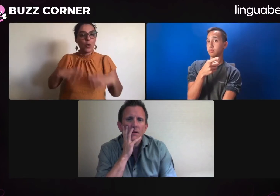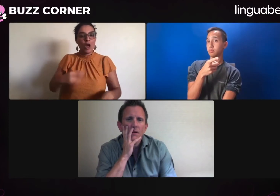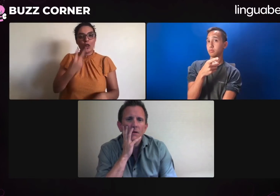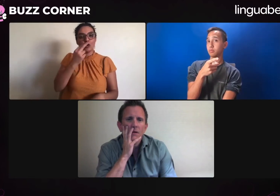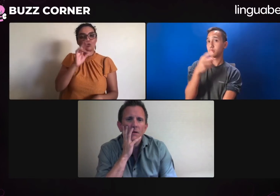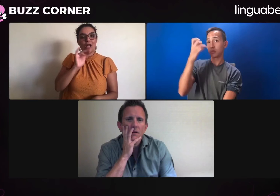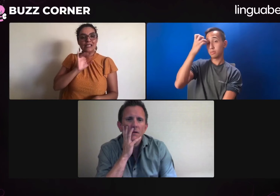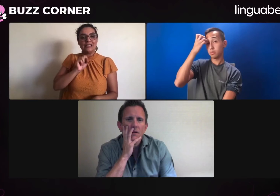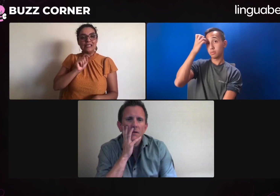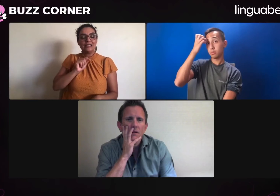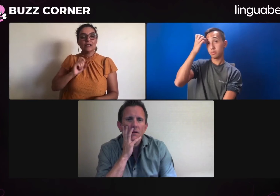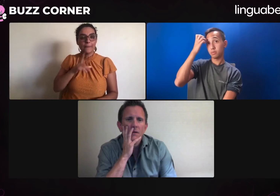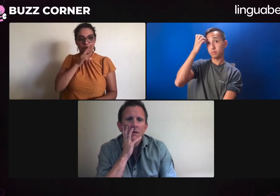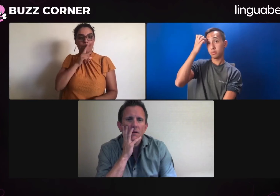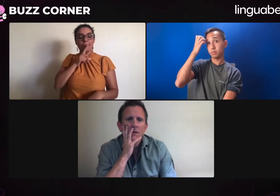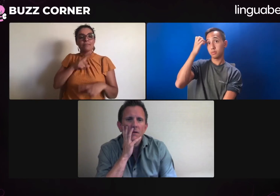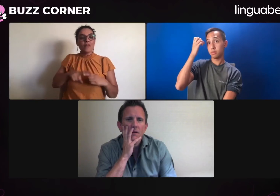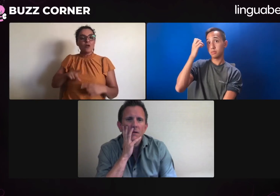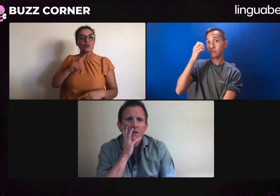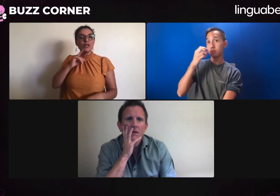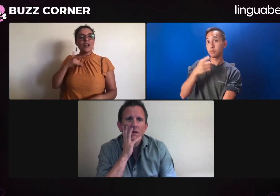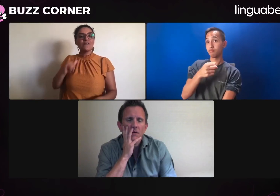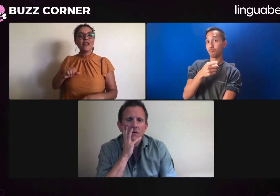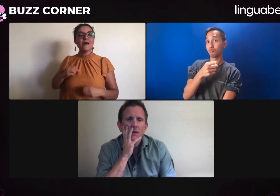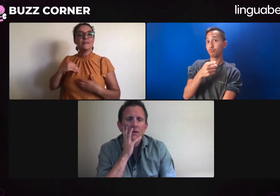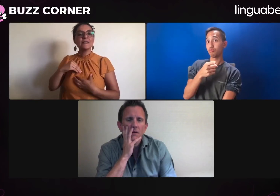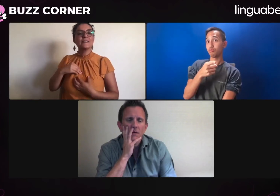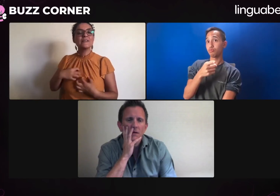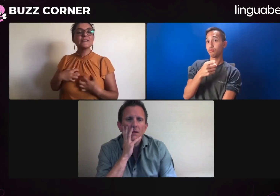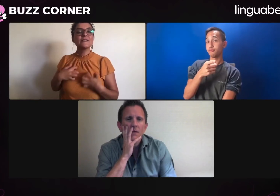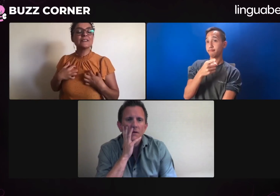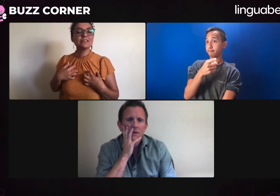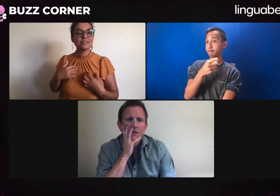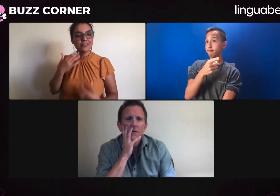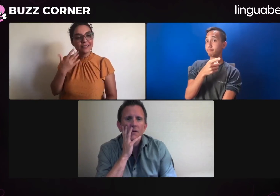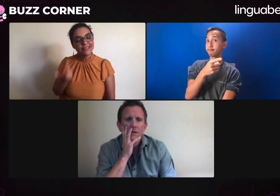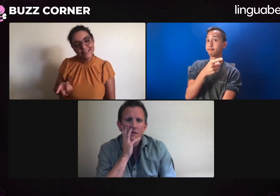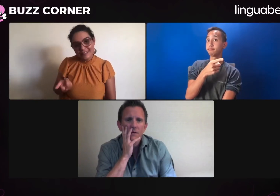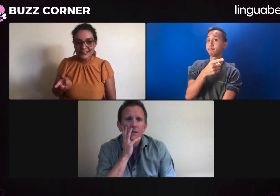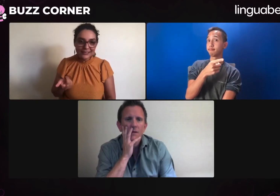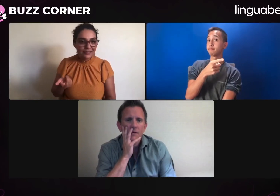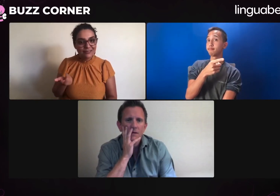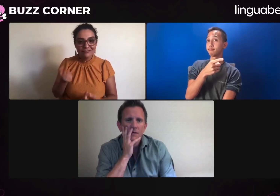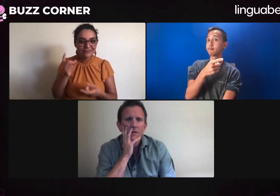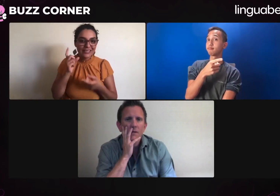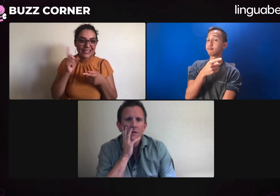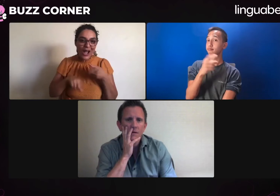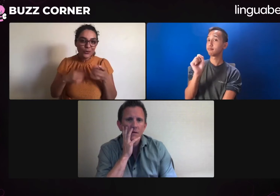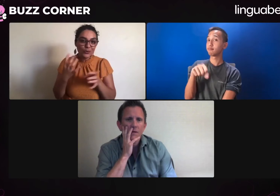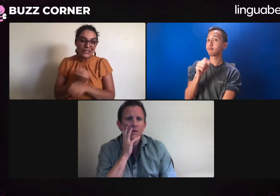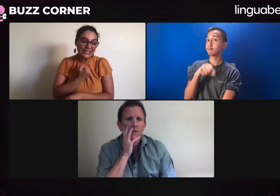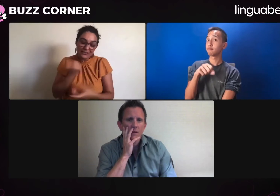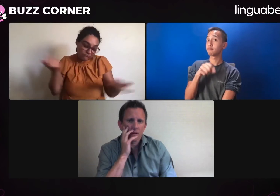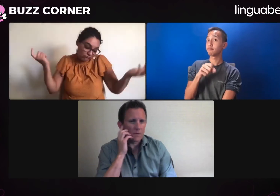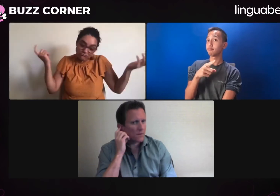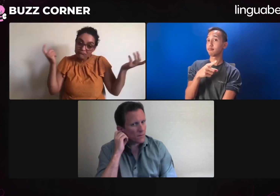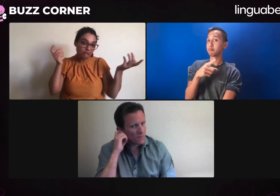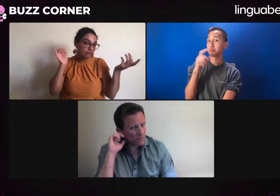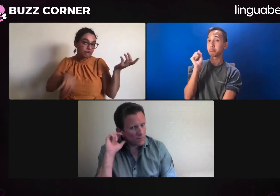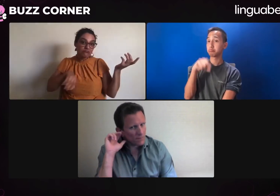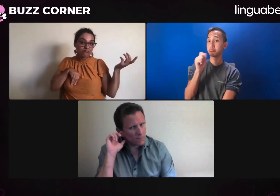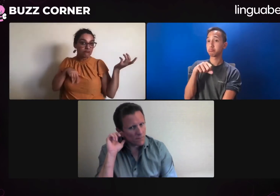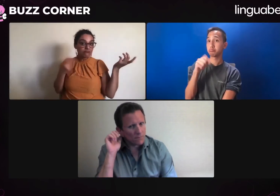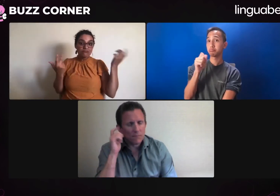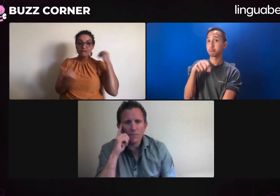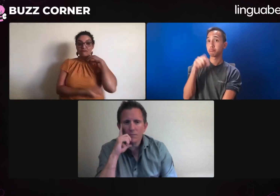not surprised if some white interpreters don't wear their racism, but they may feel it on the